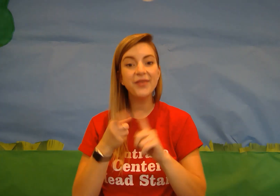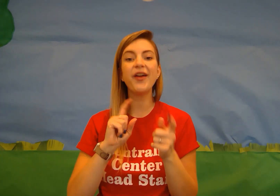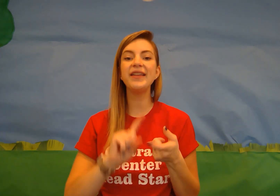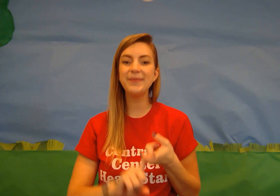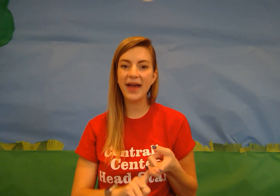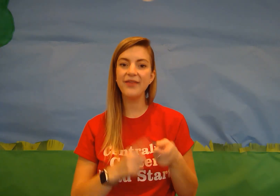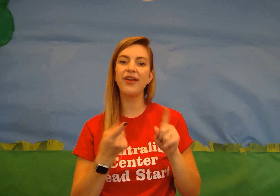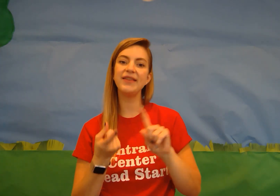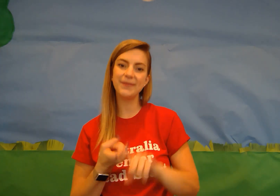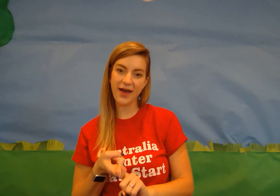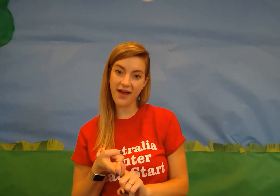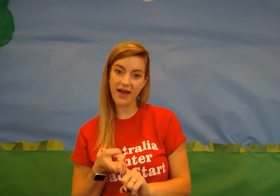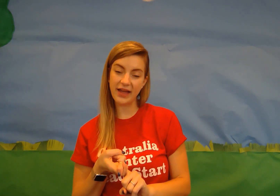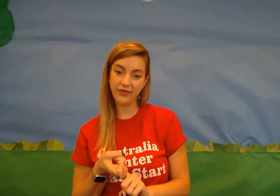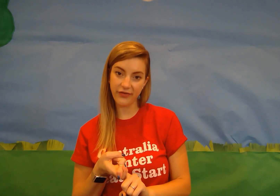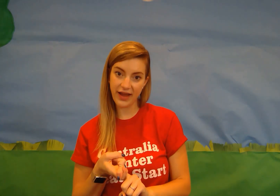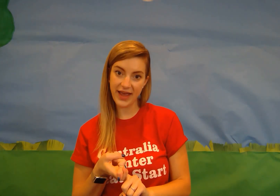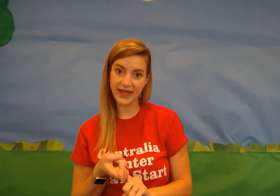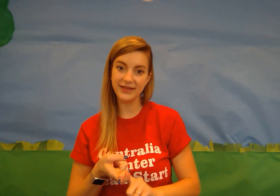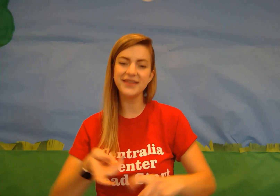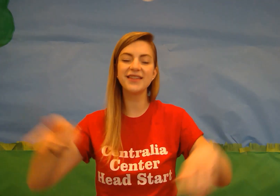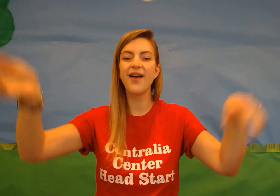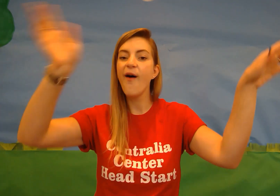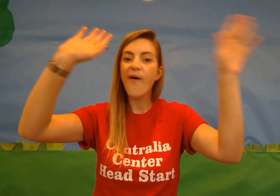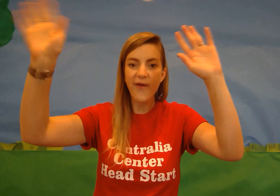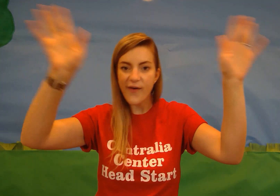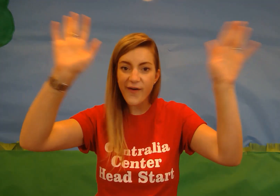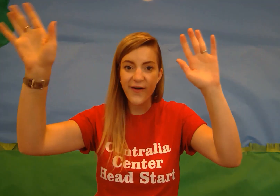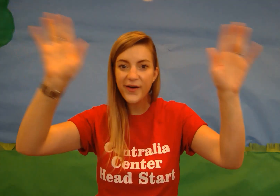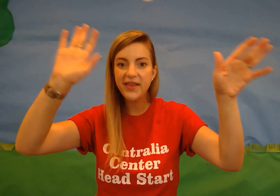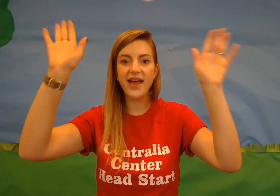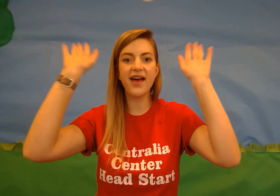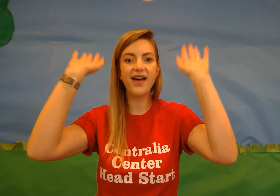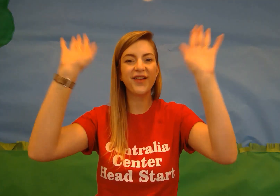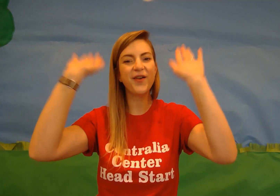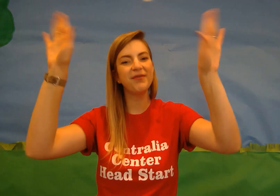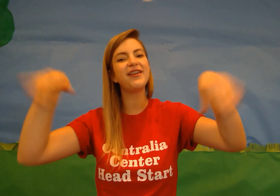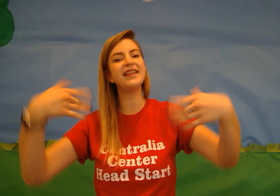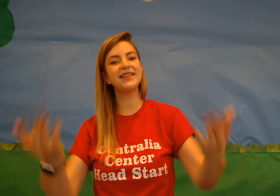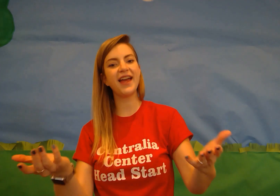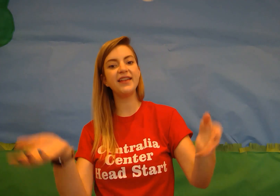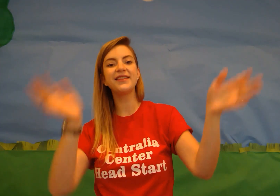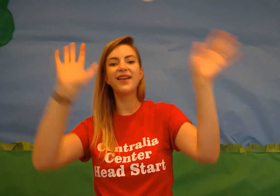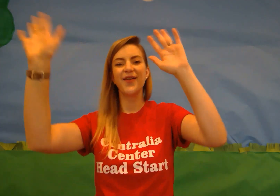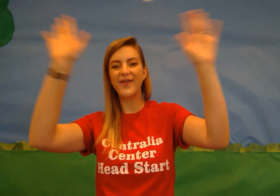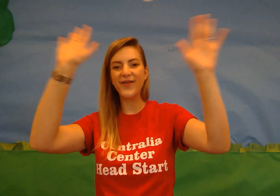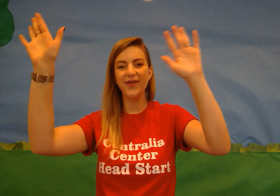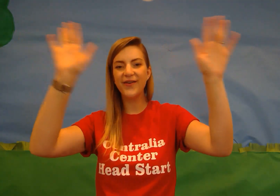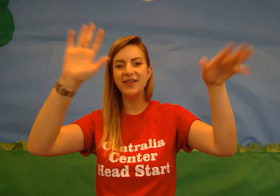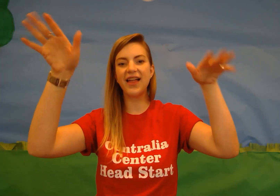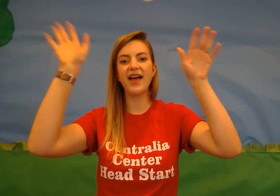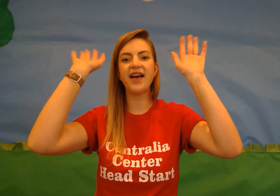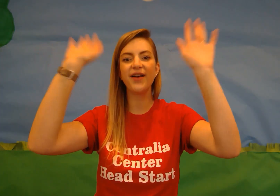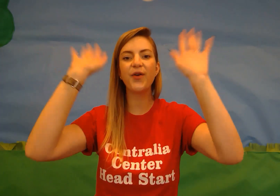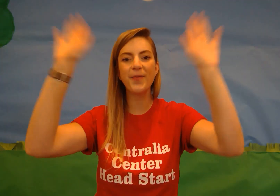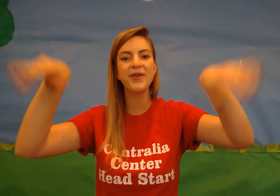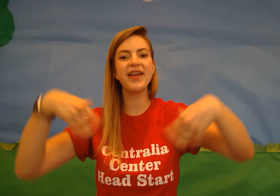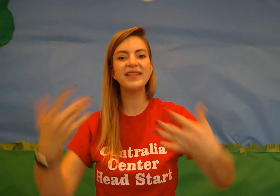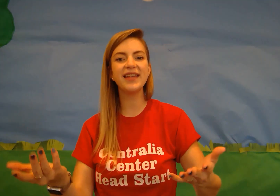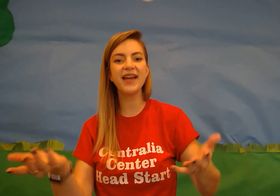friends, my friends, my friends. Hola, como estas? Hola, como estas?